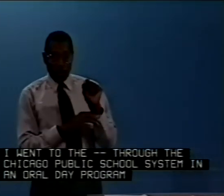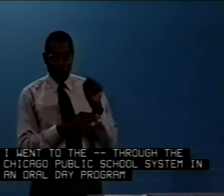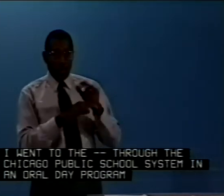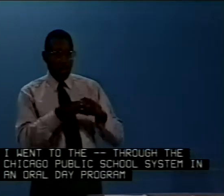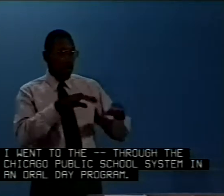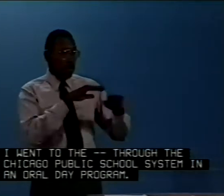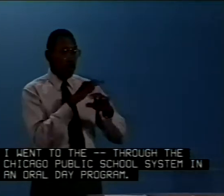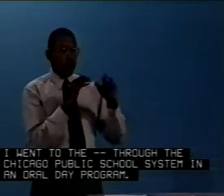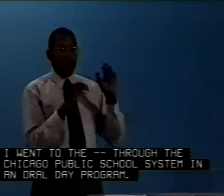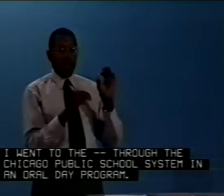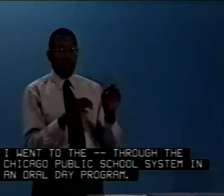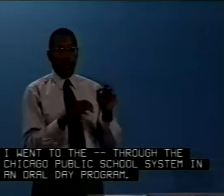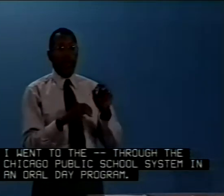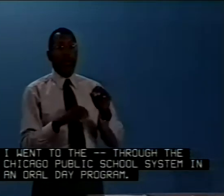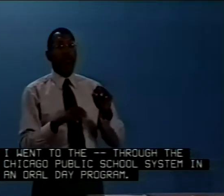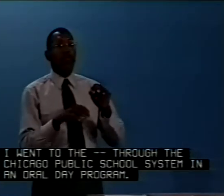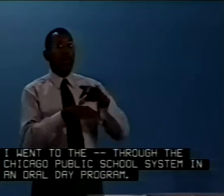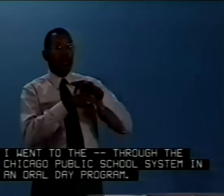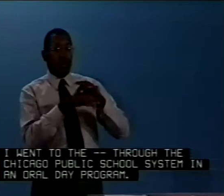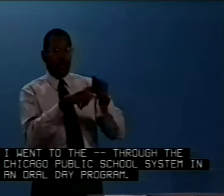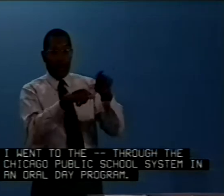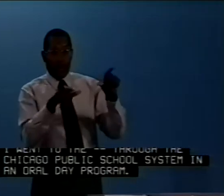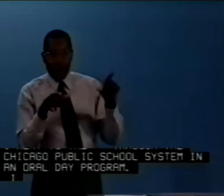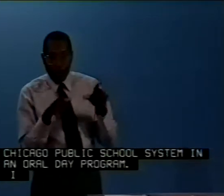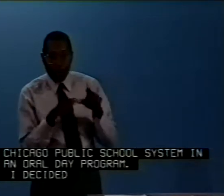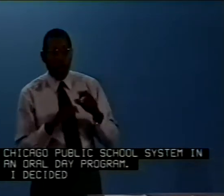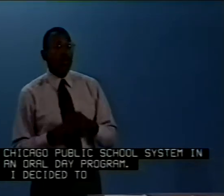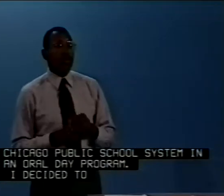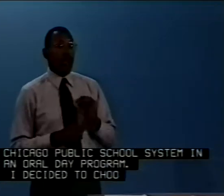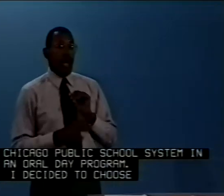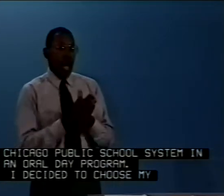I decided to choose my high school on the basis of geographic location.